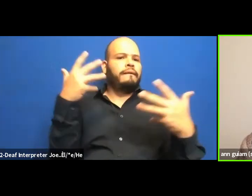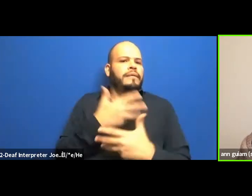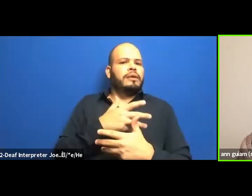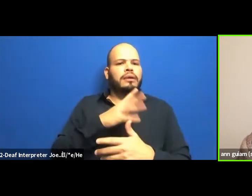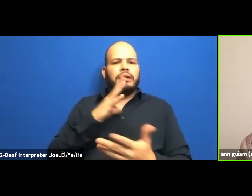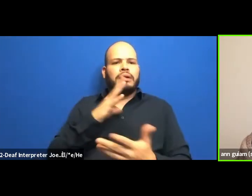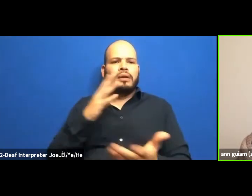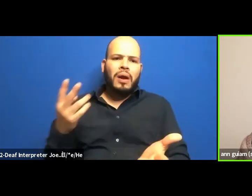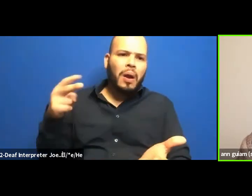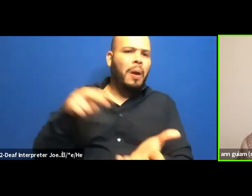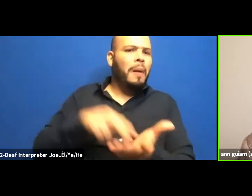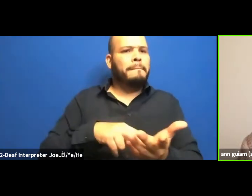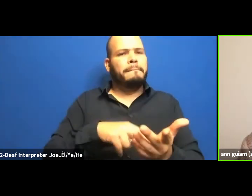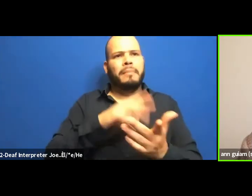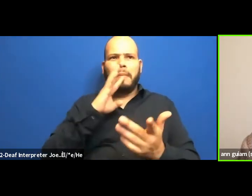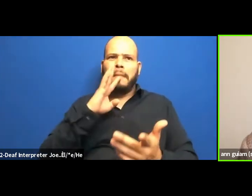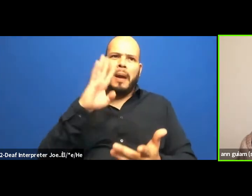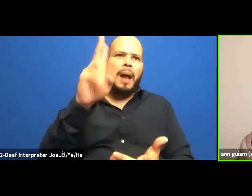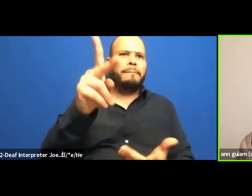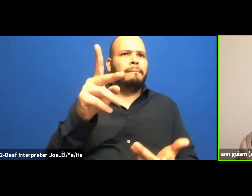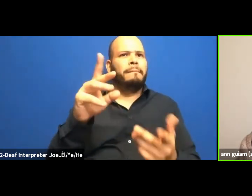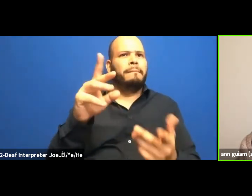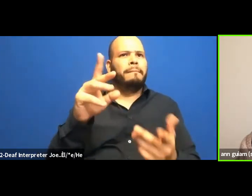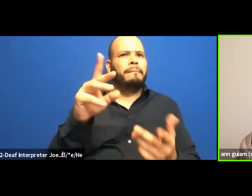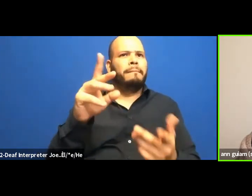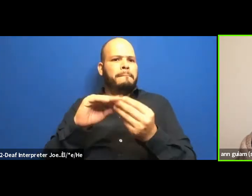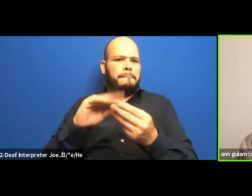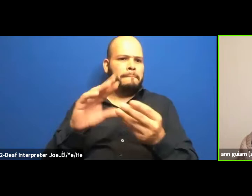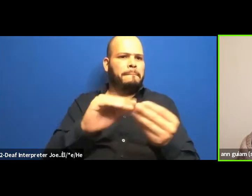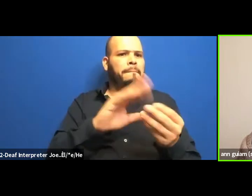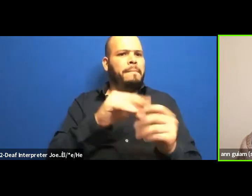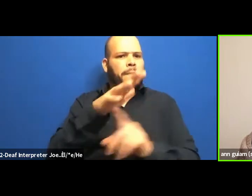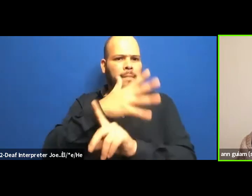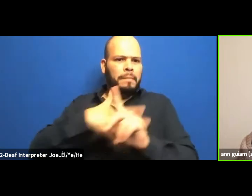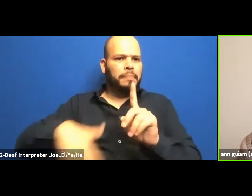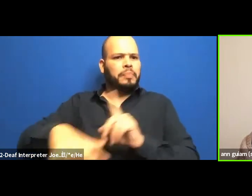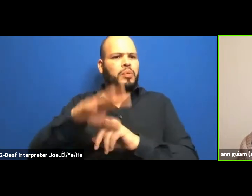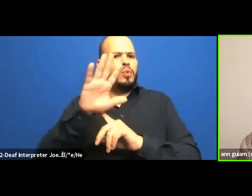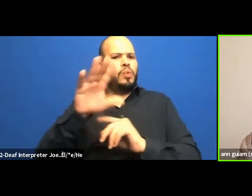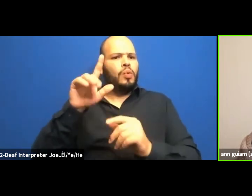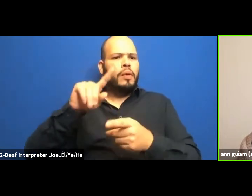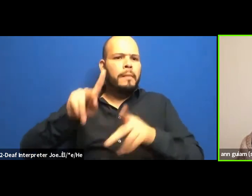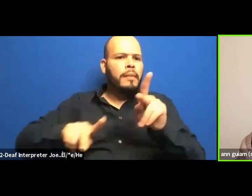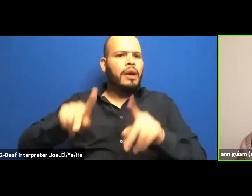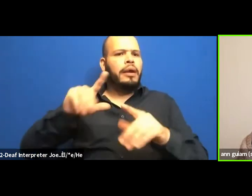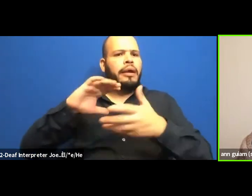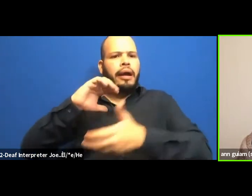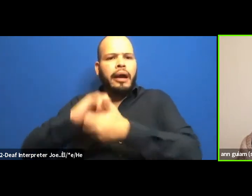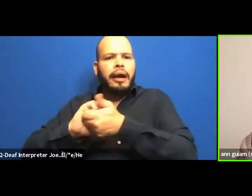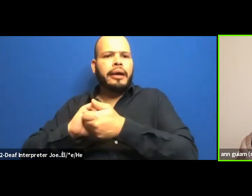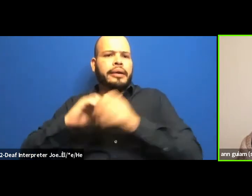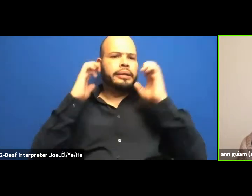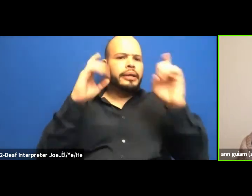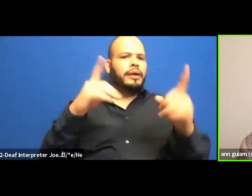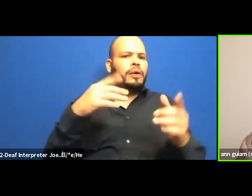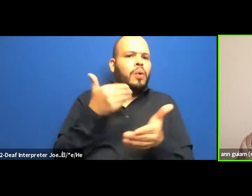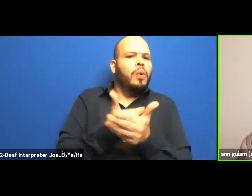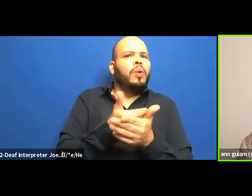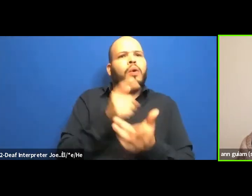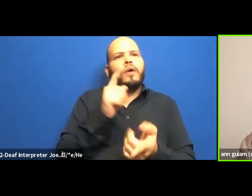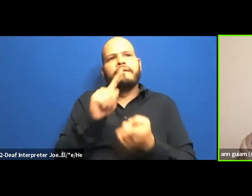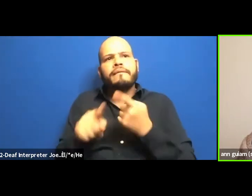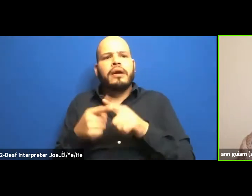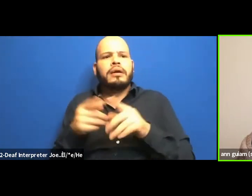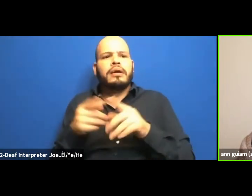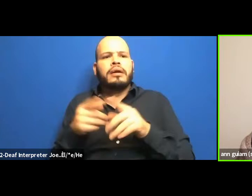chosen family, friends, and loved ones, that will truly support you and also believe in what young people can do